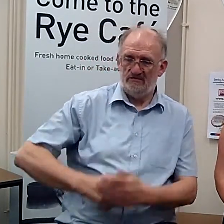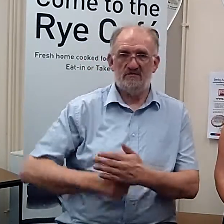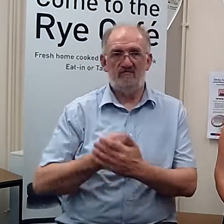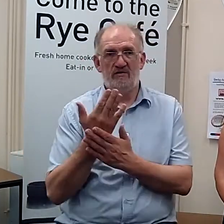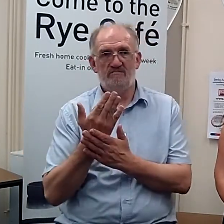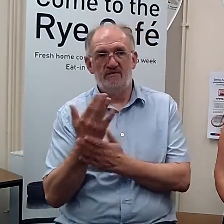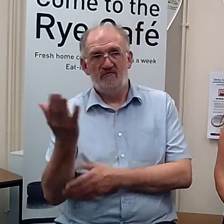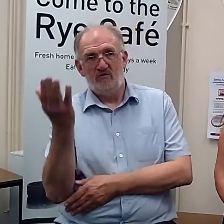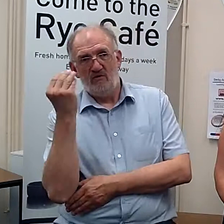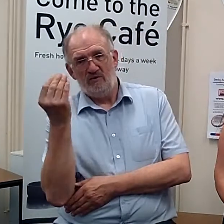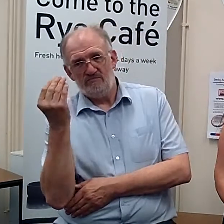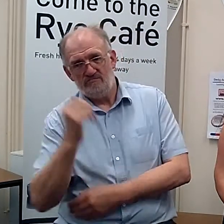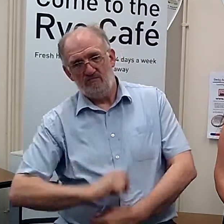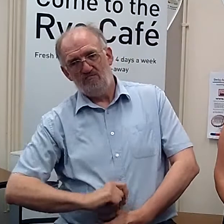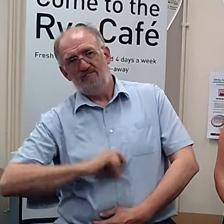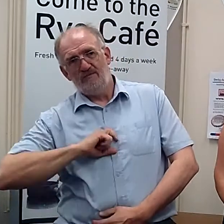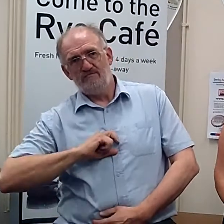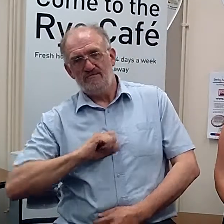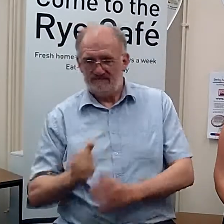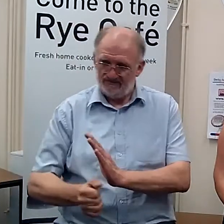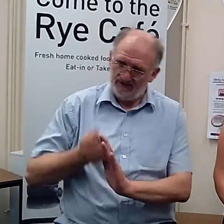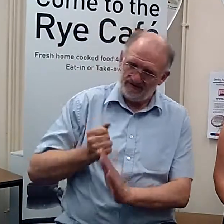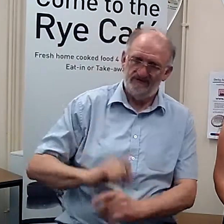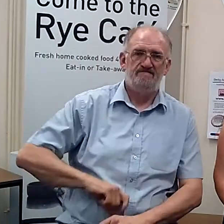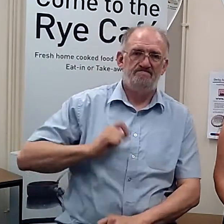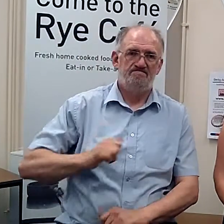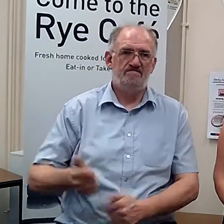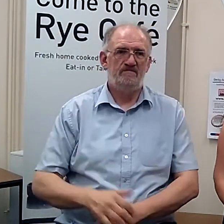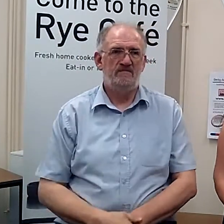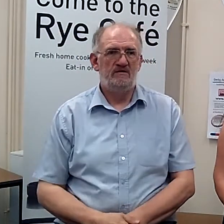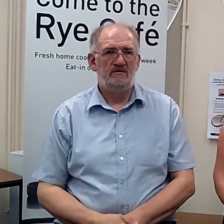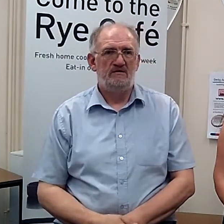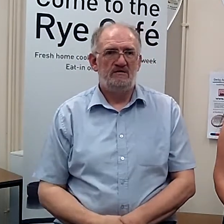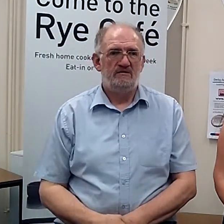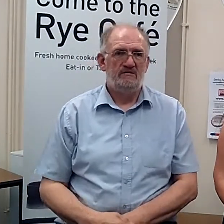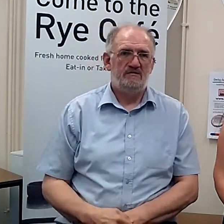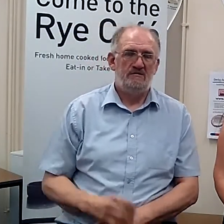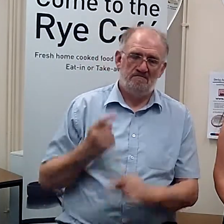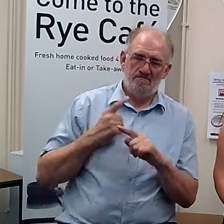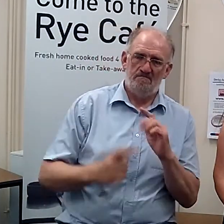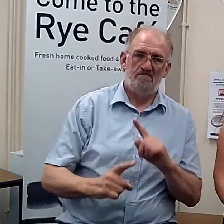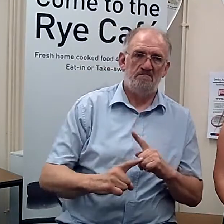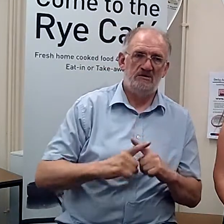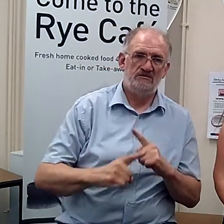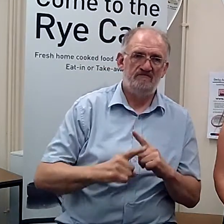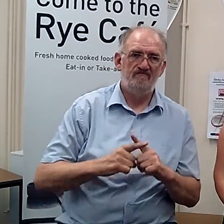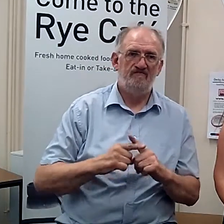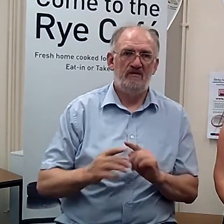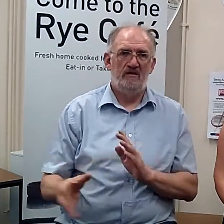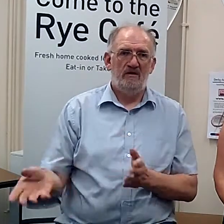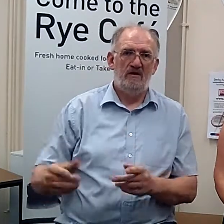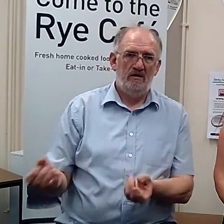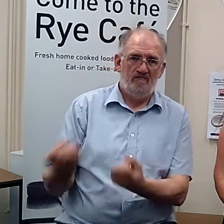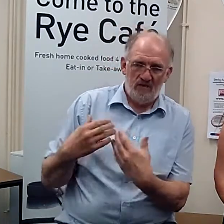of the learners, the confidence and the pre-work skills and the improvement we've seen in those. There's been a lot of